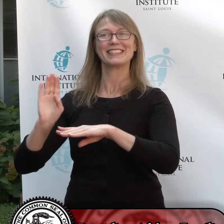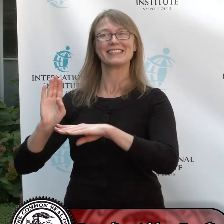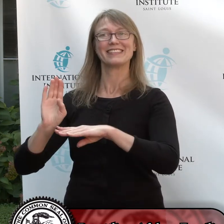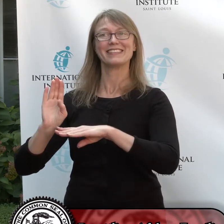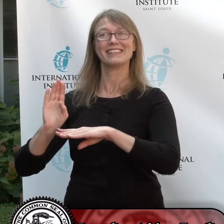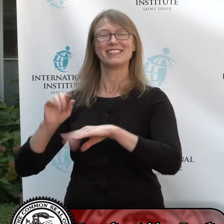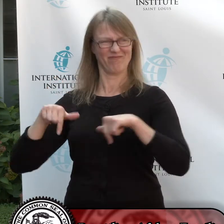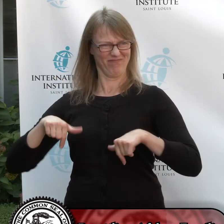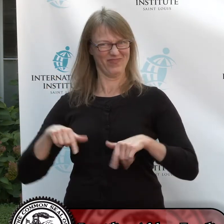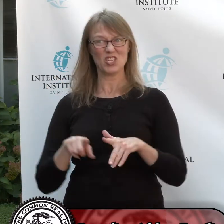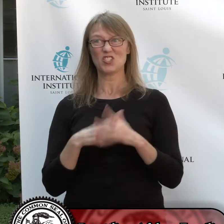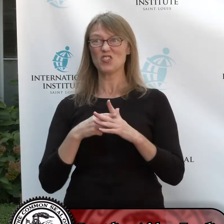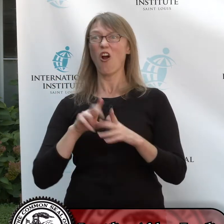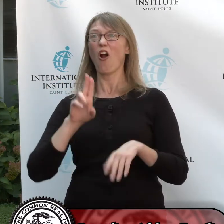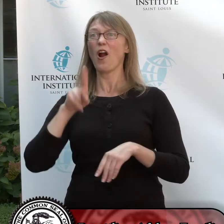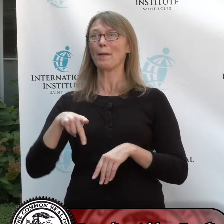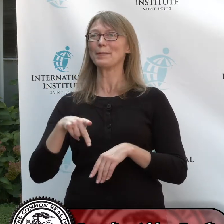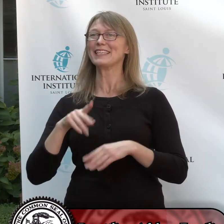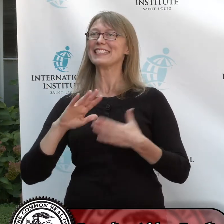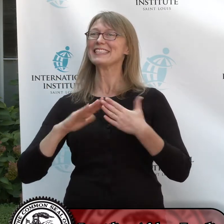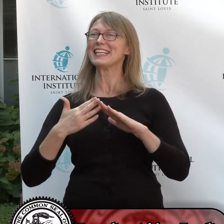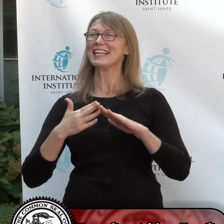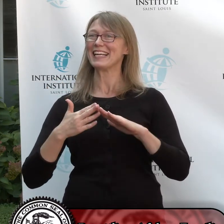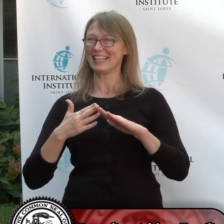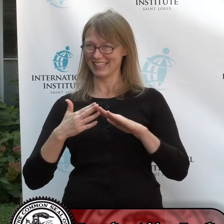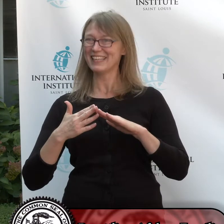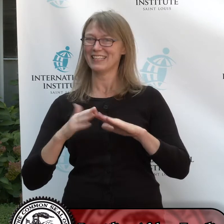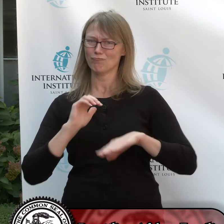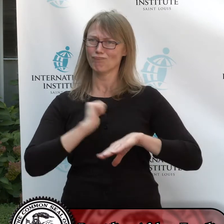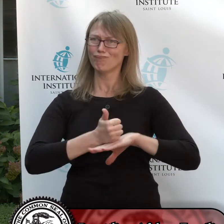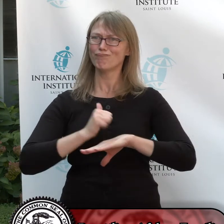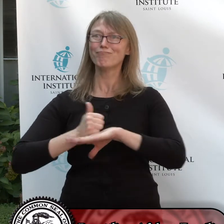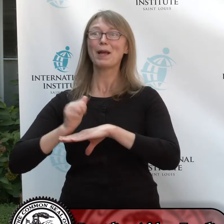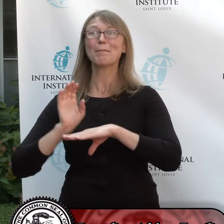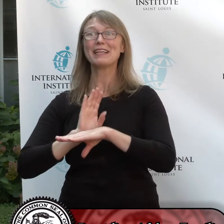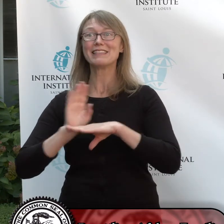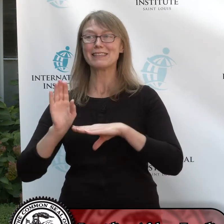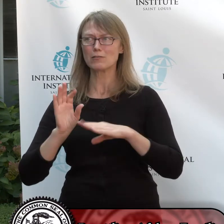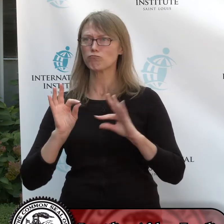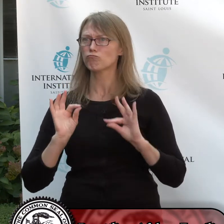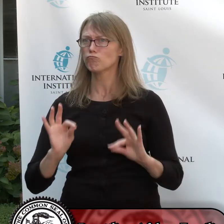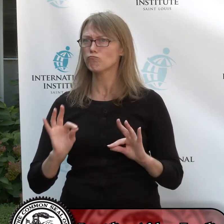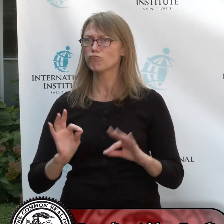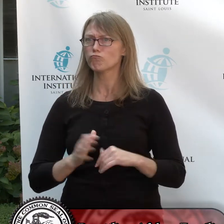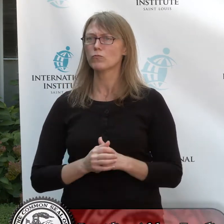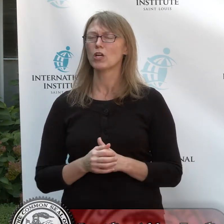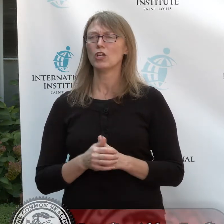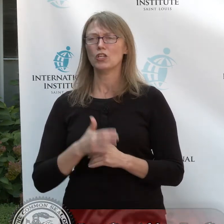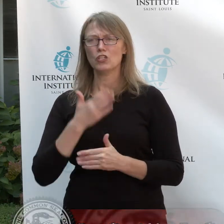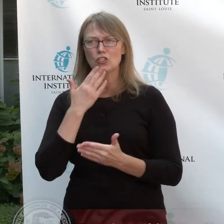Startup City. This is fuel to where we are going as a community. More broadly,